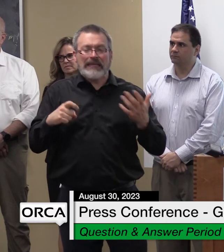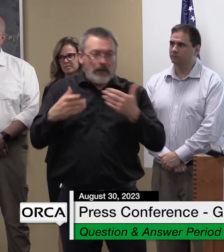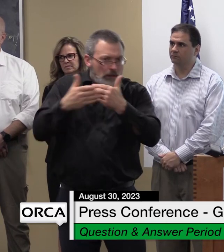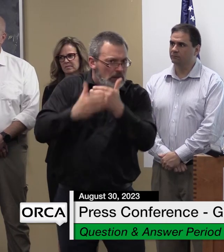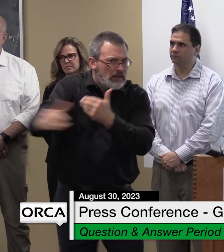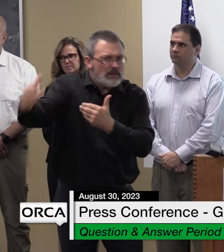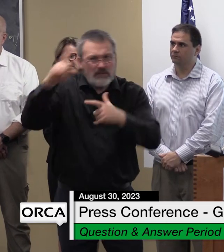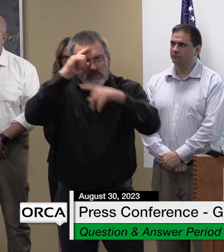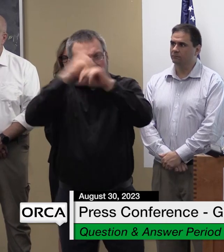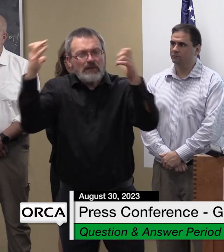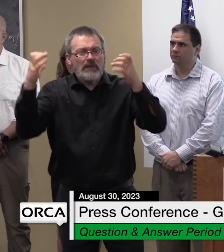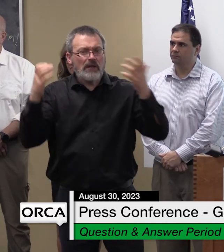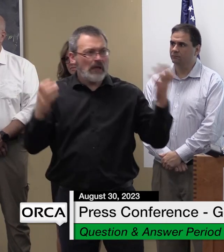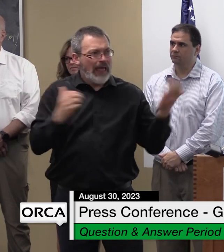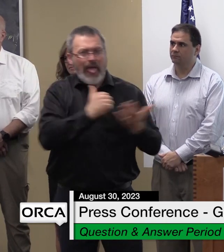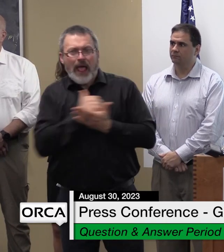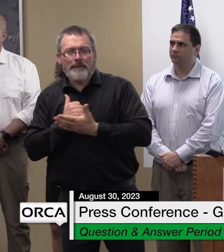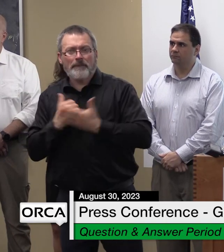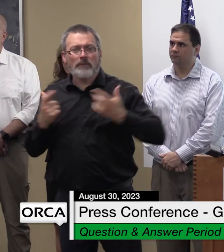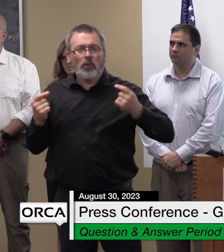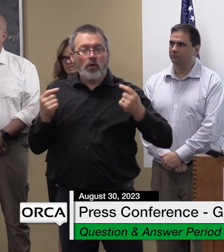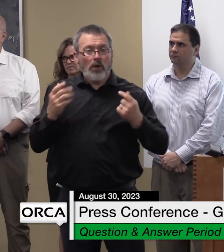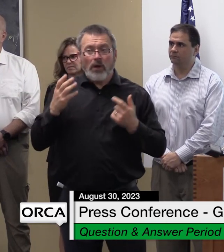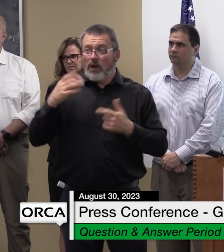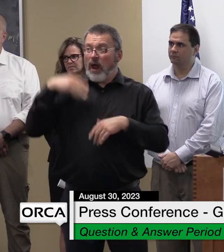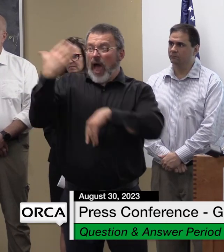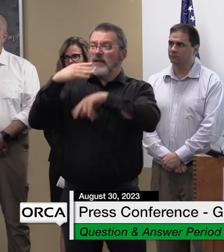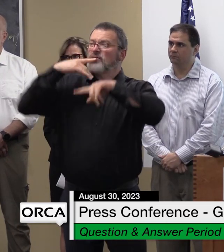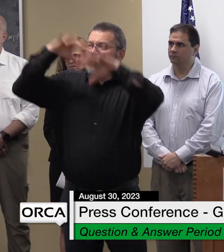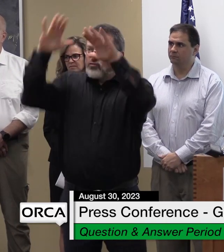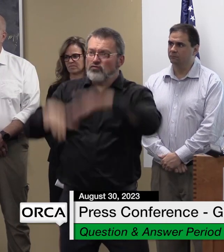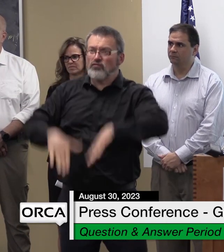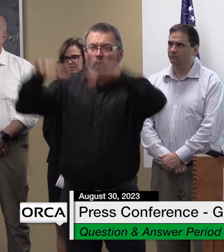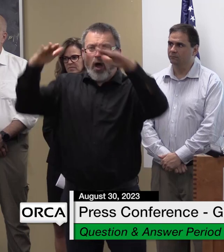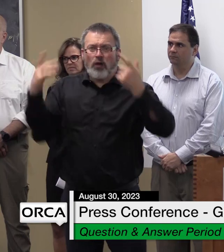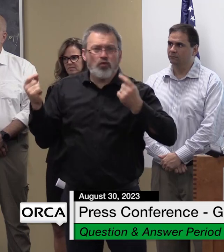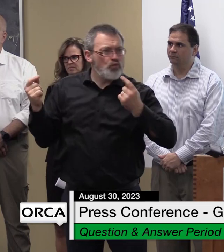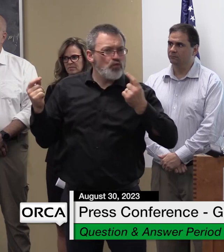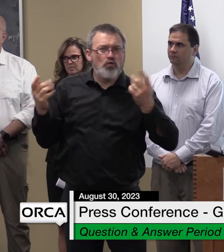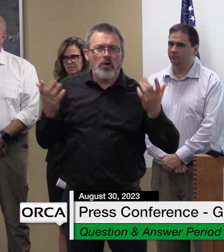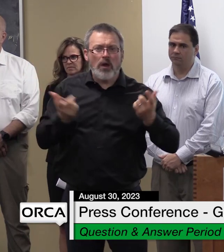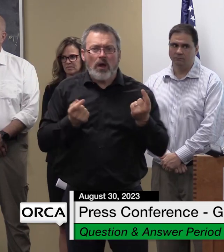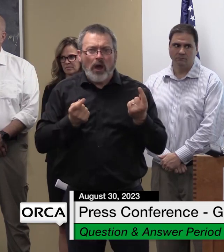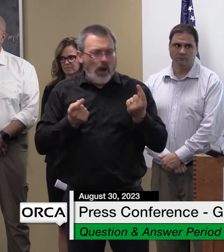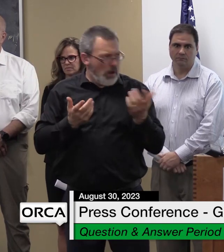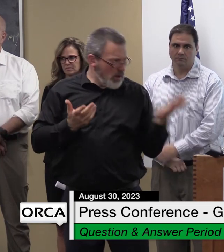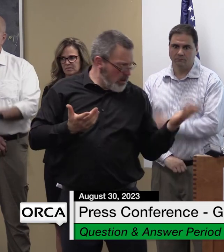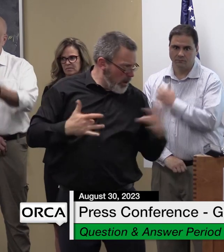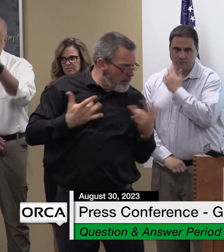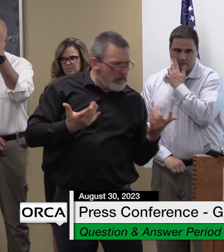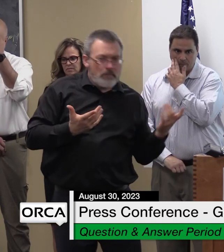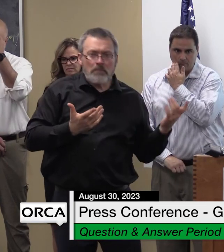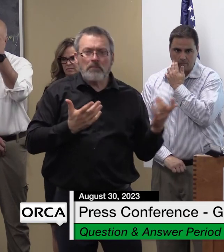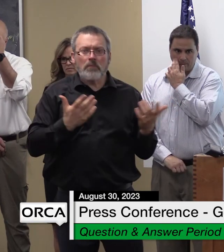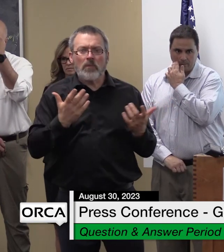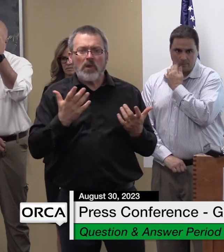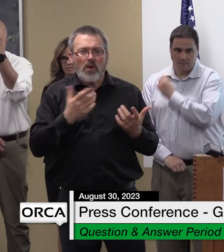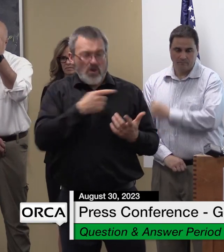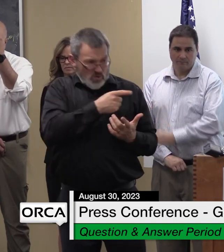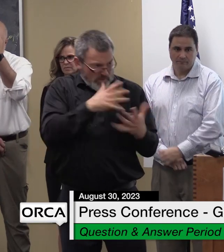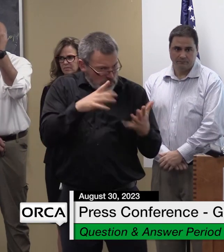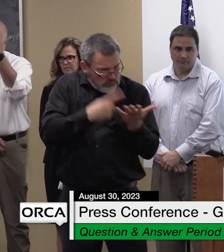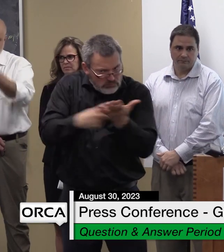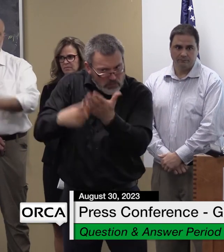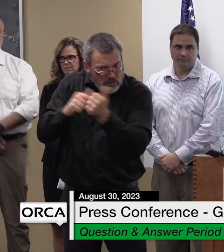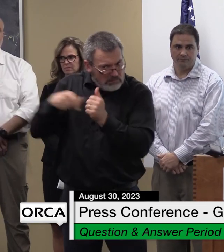about flood mitigation in Montpelier, that big existential question. Have you had any conversations about what the